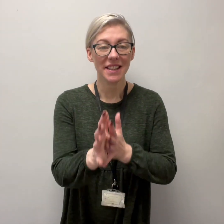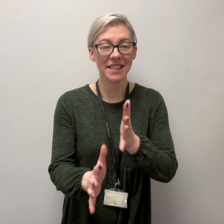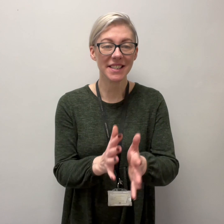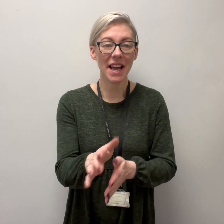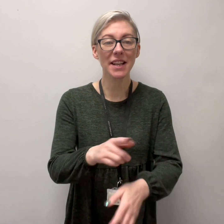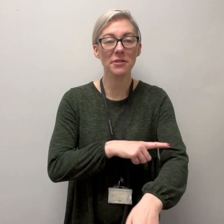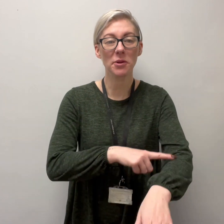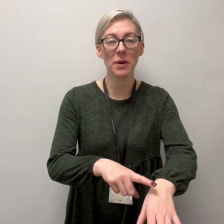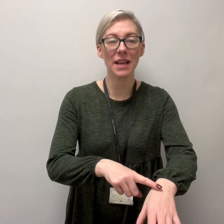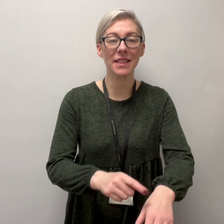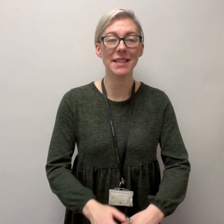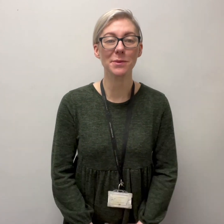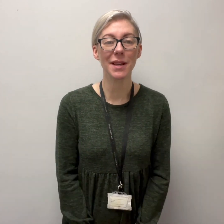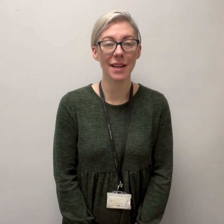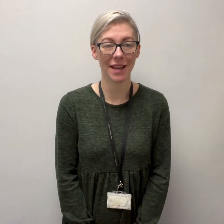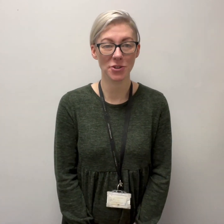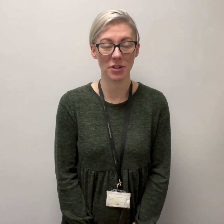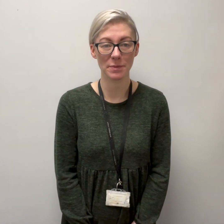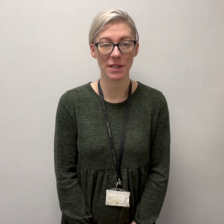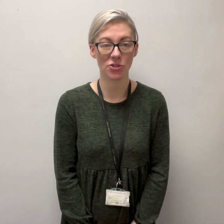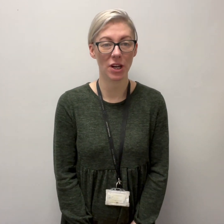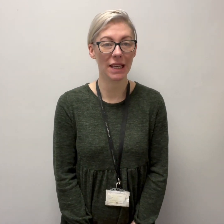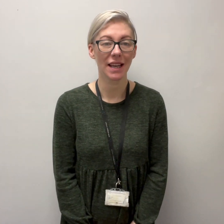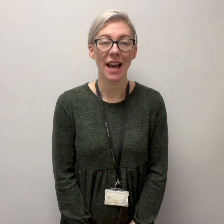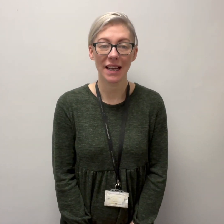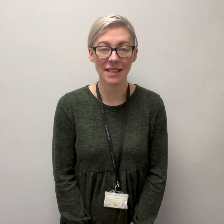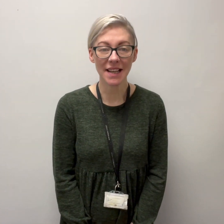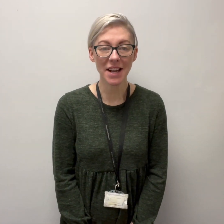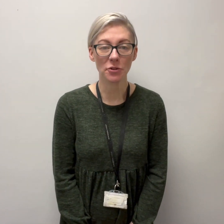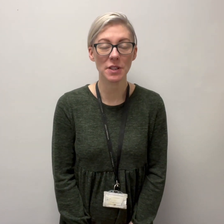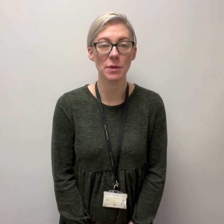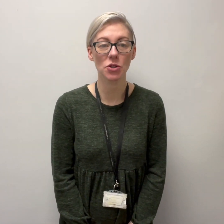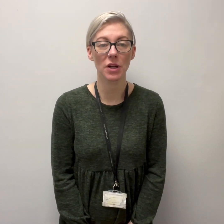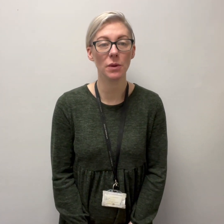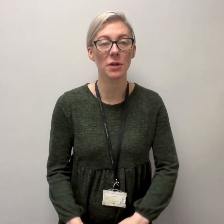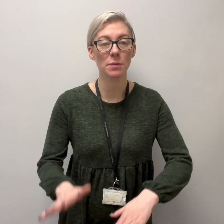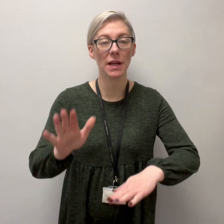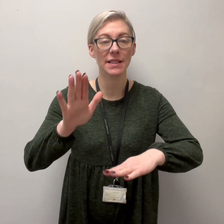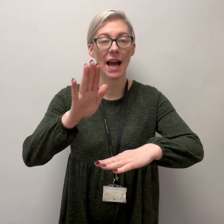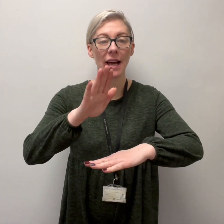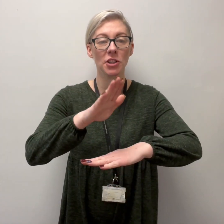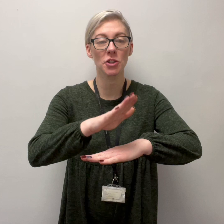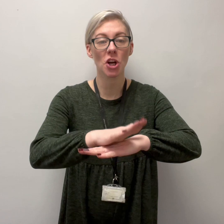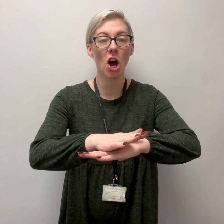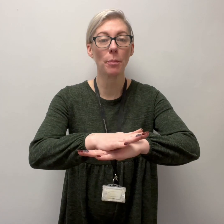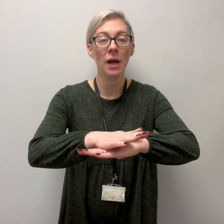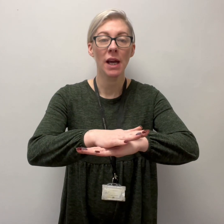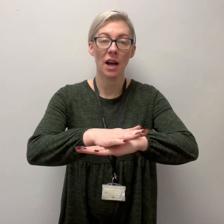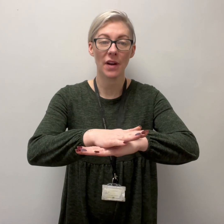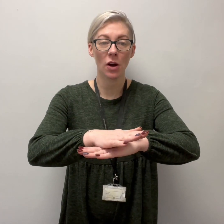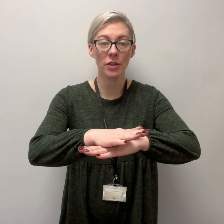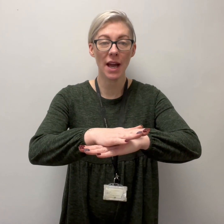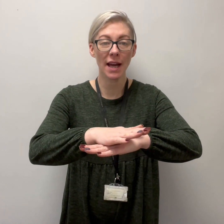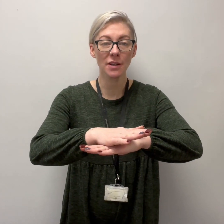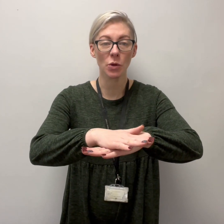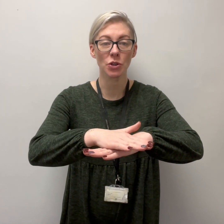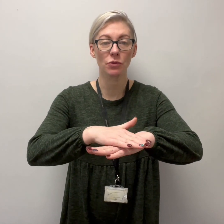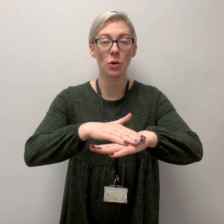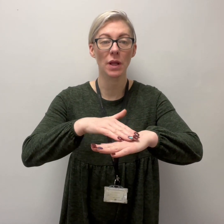the sign of the week this week is Christmas tree and to sign Christmas tree we're going to place our hand on top of our other hand we're going to roll